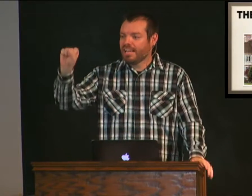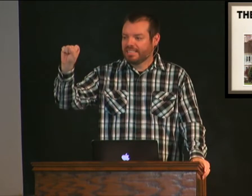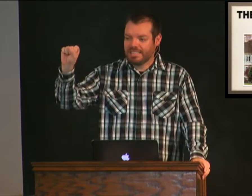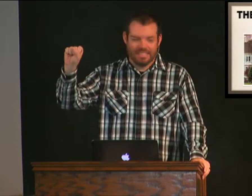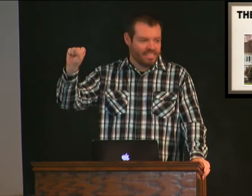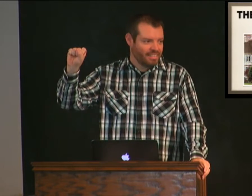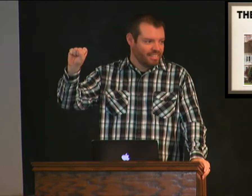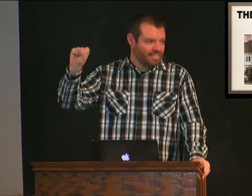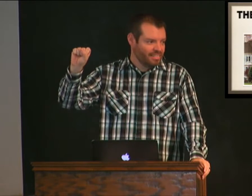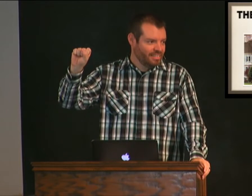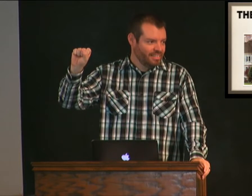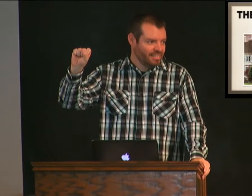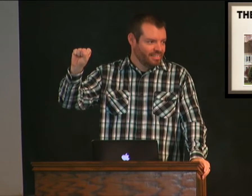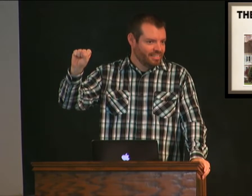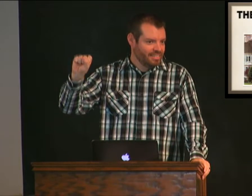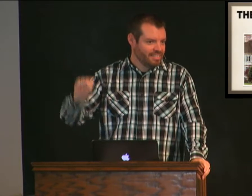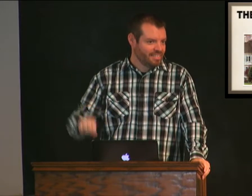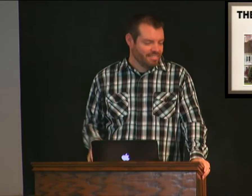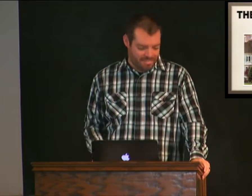on S.